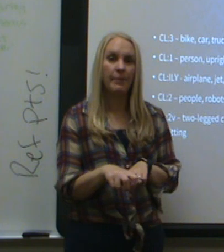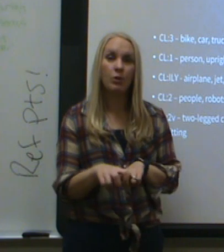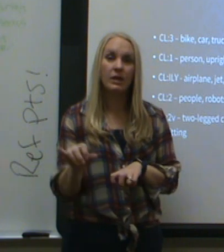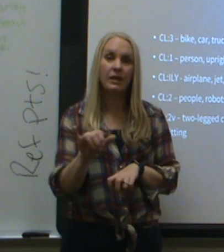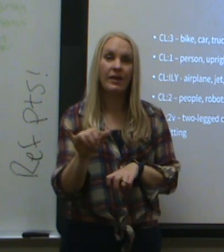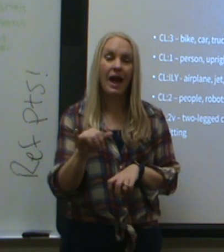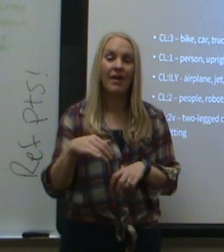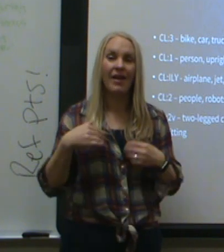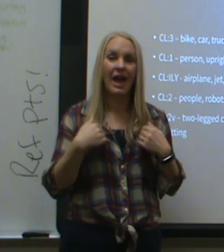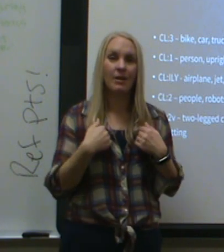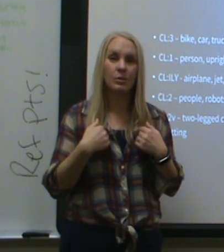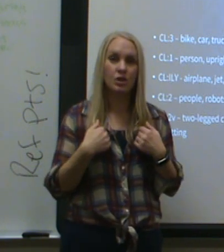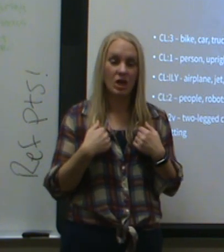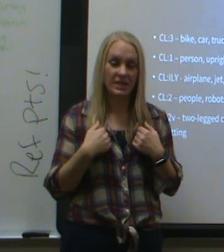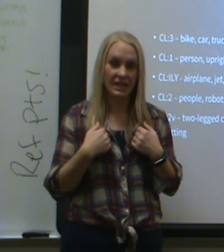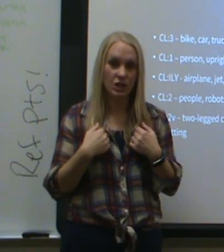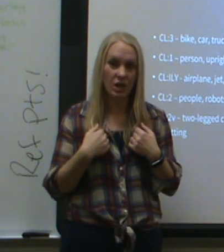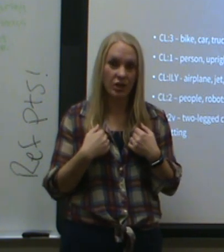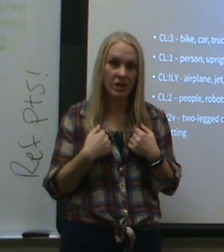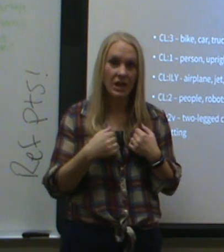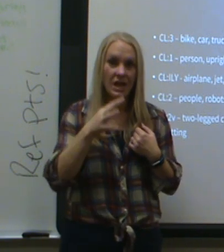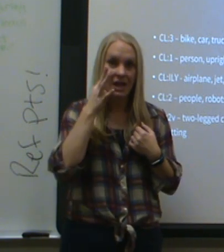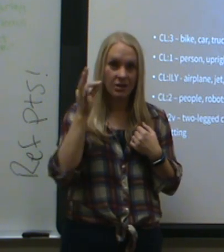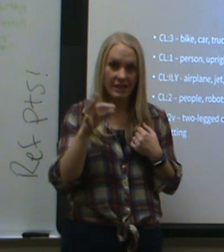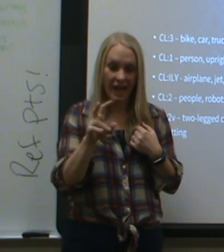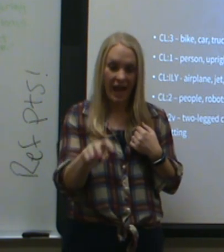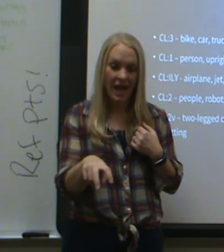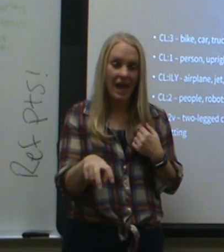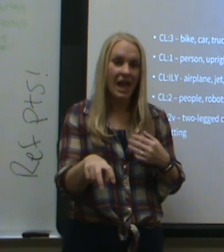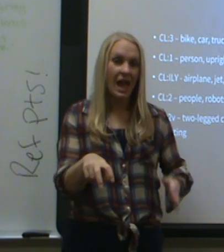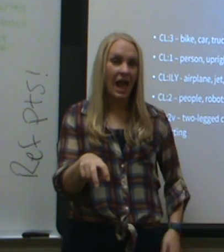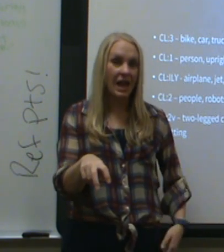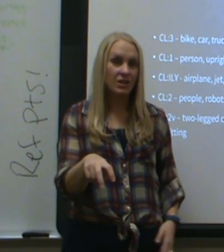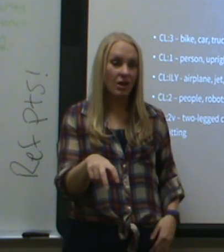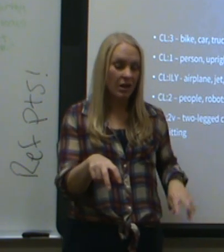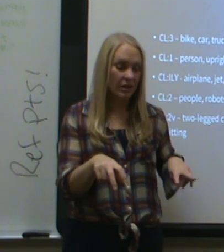You can even have animals chasing each other. Here's a cat and a dog,